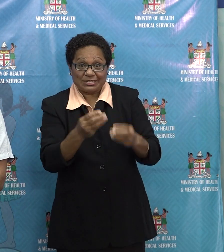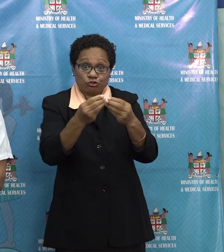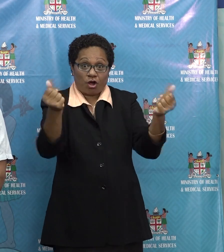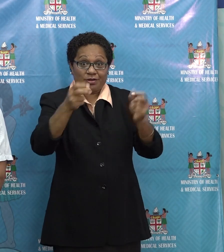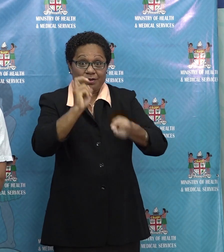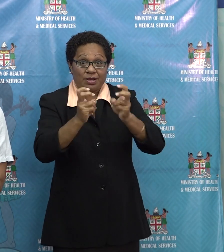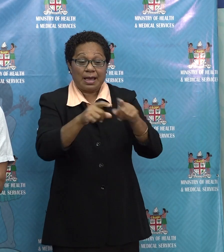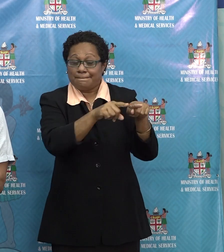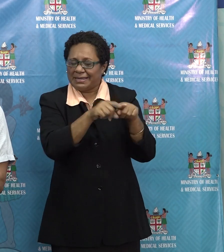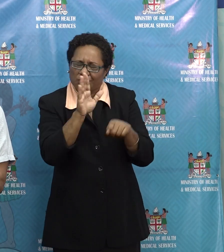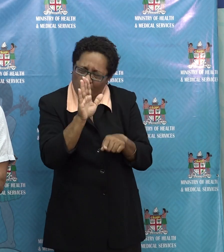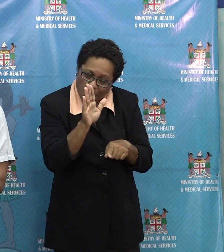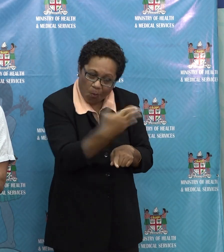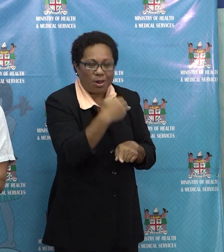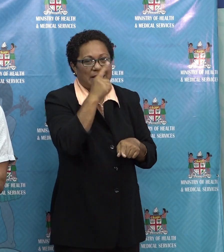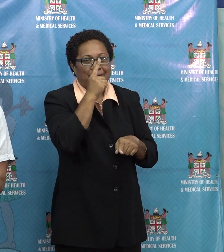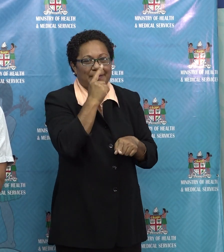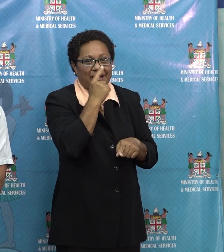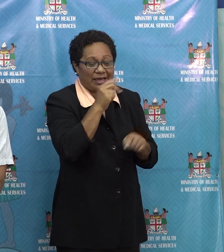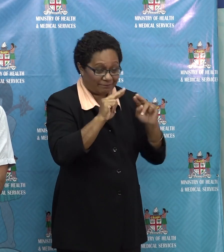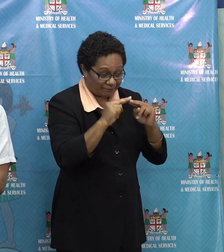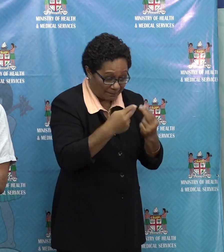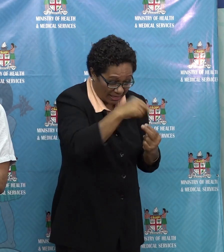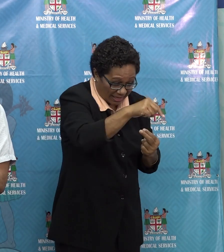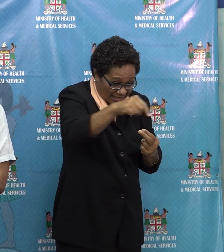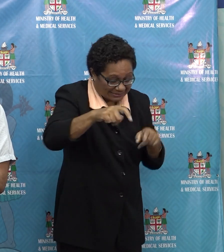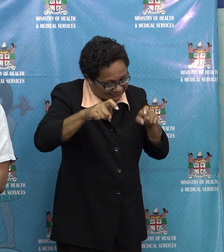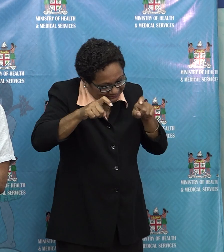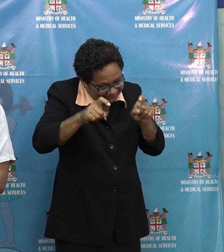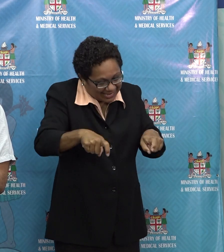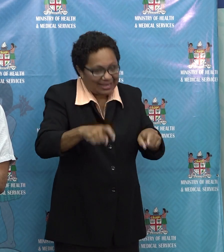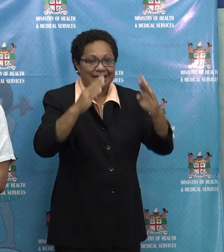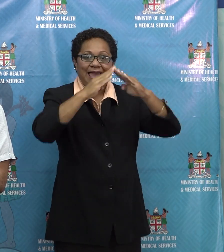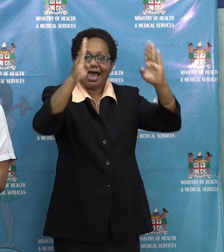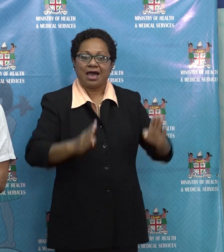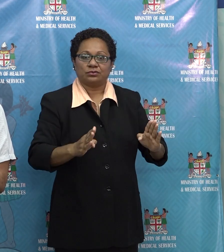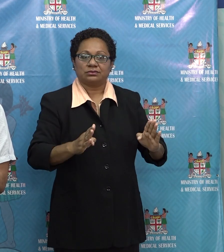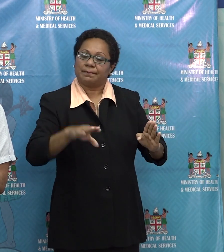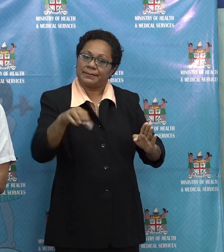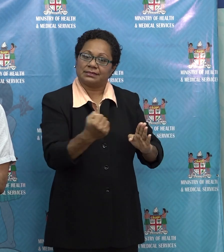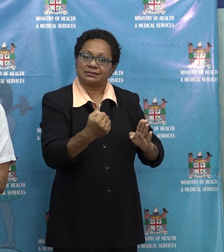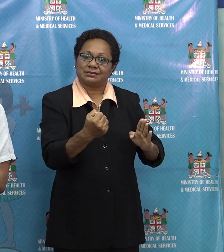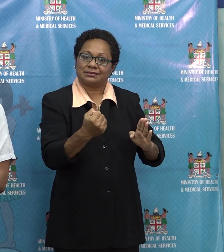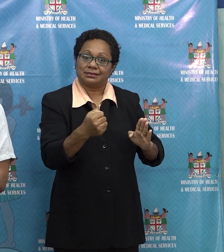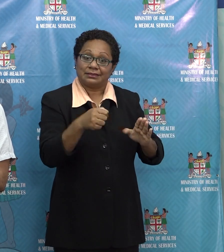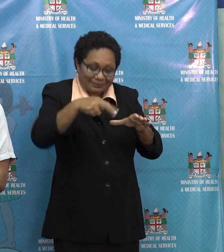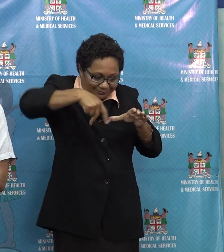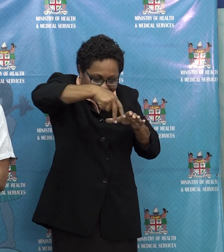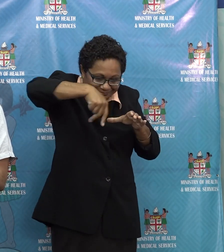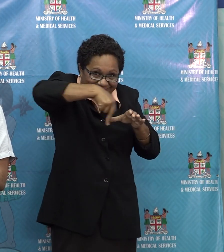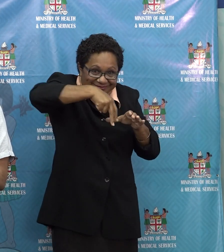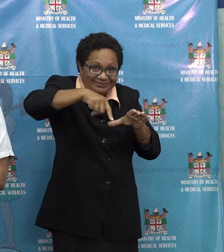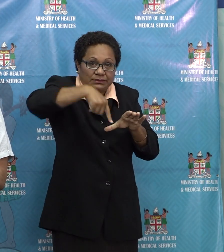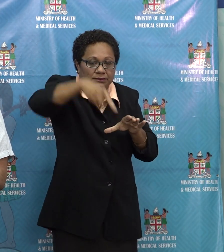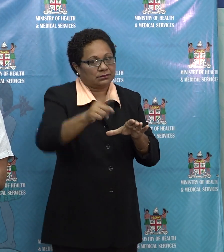everybody in their house have to keep still. Walk around your yard only. Okay, the problem is,